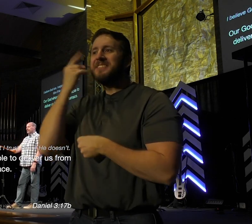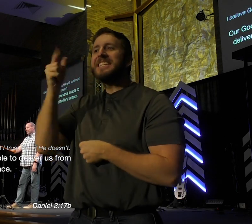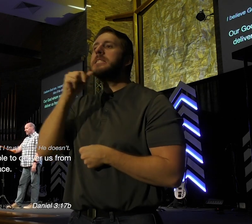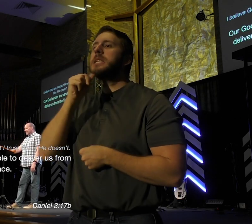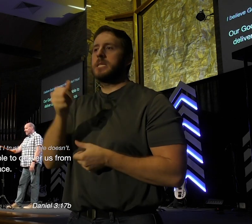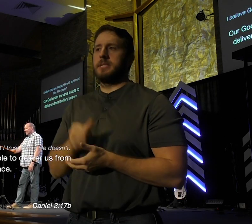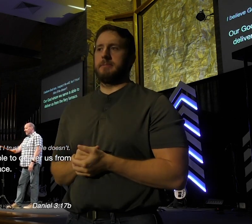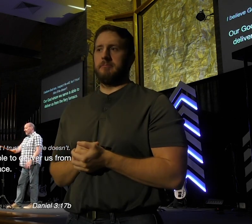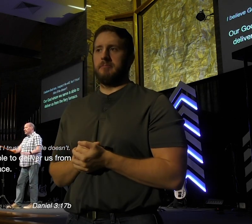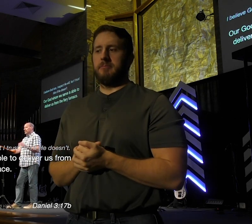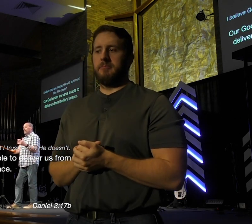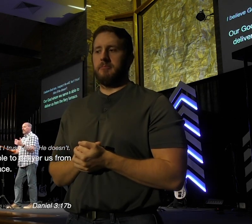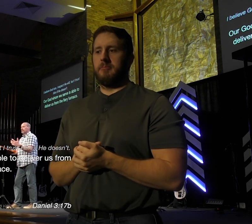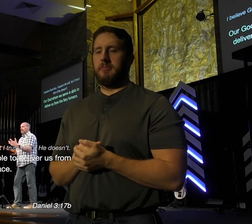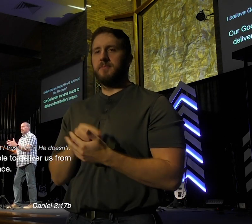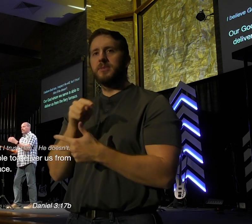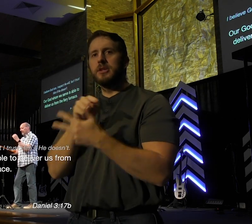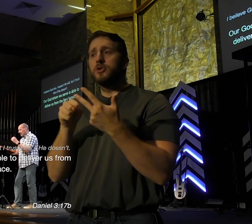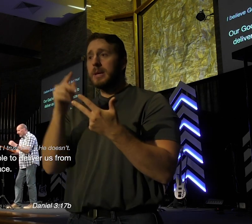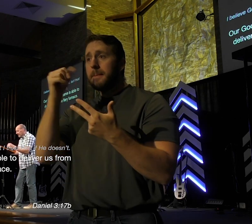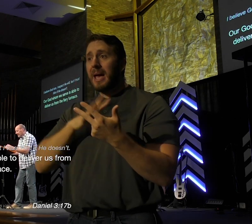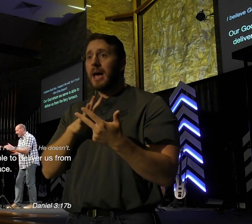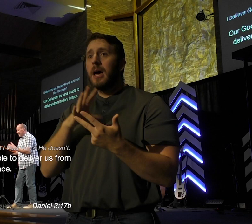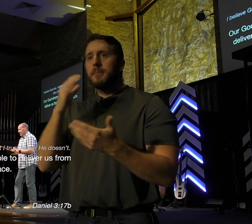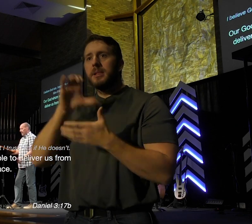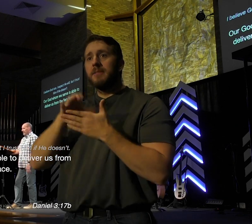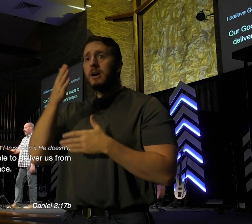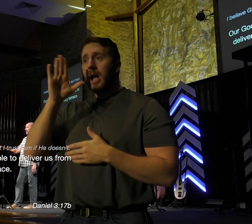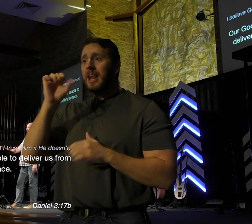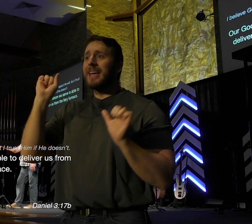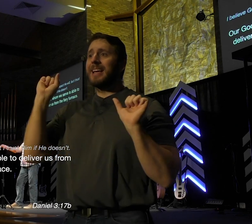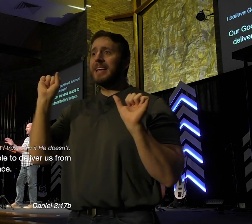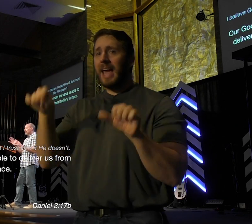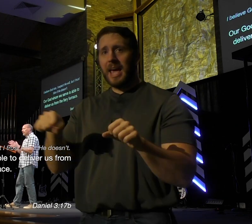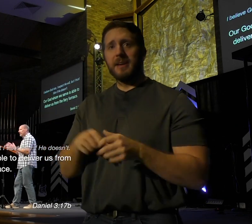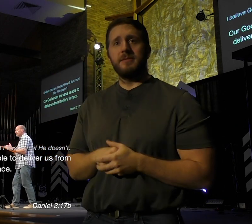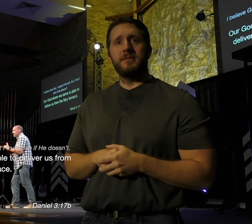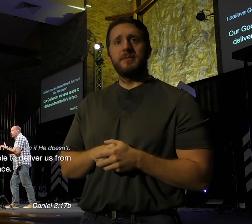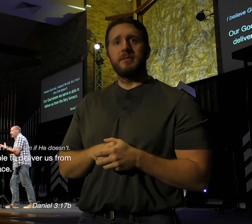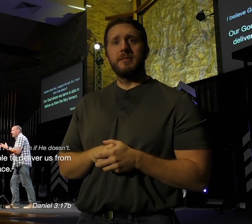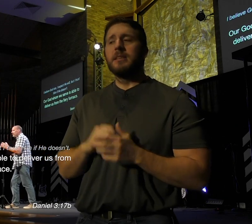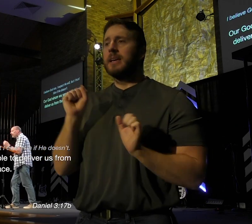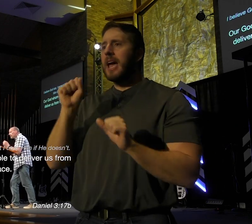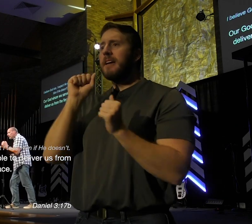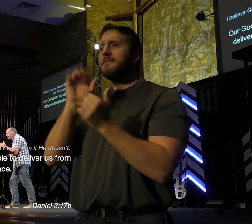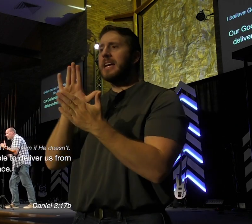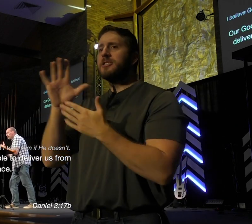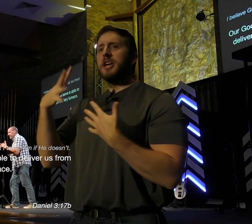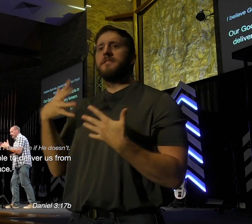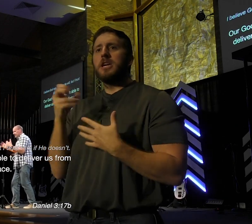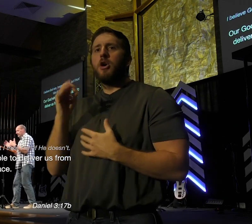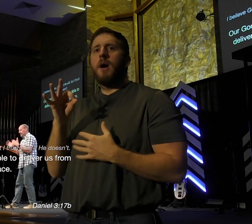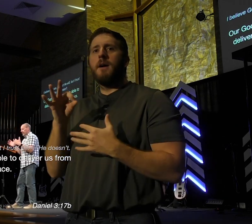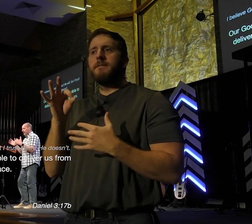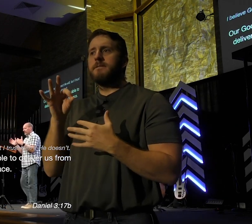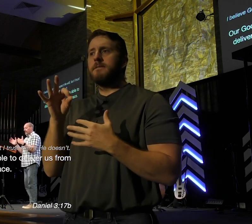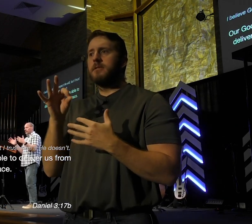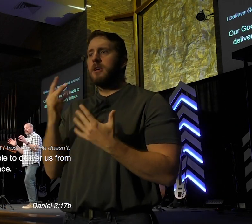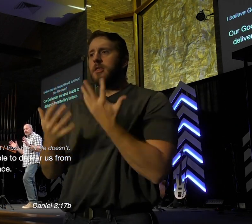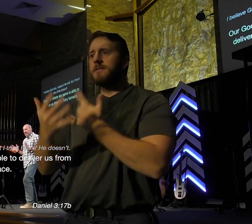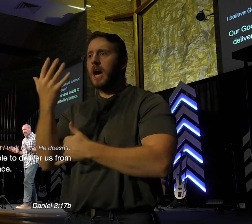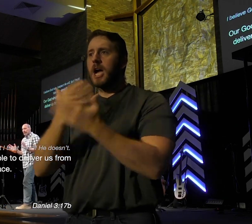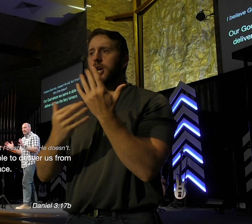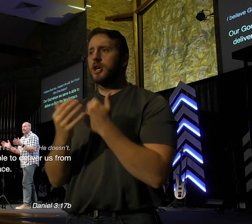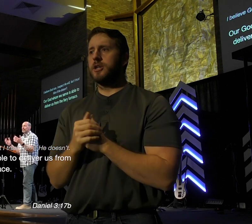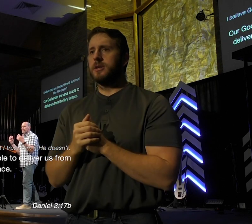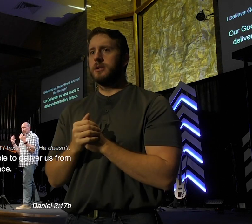doesn't. These three young men believe that God can. They can face their fear of the furnace